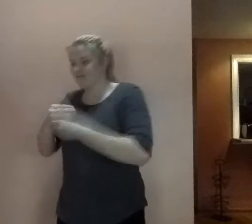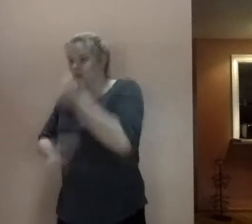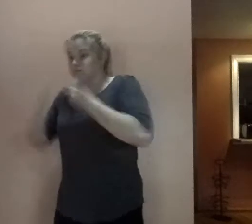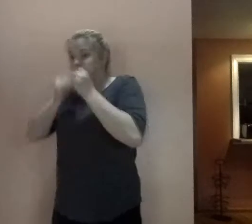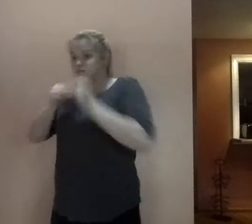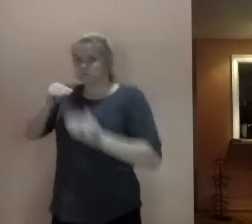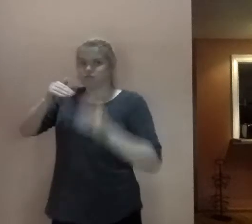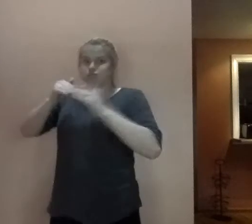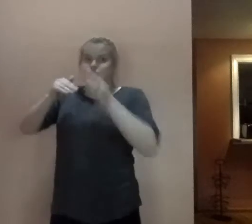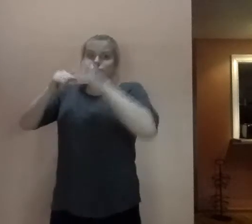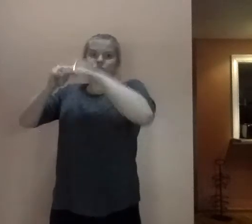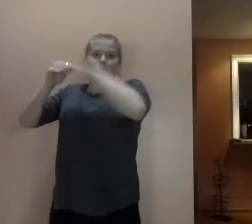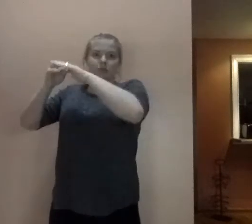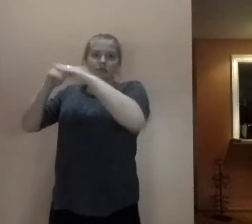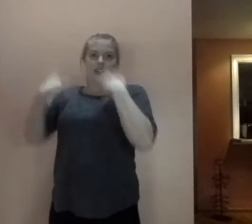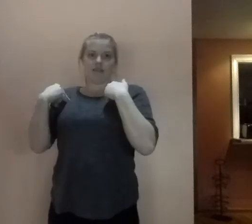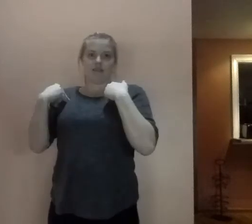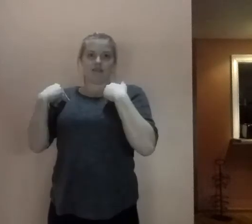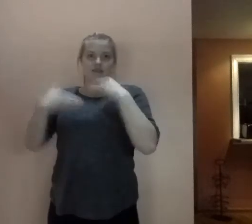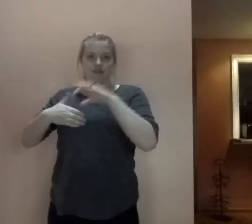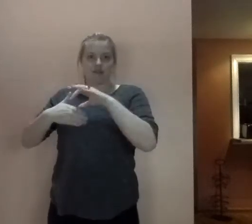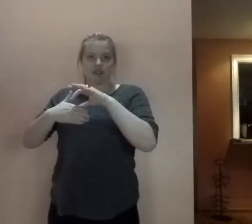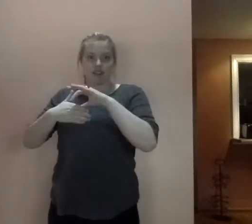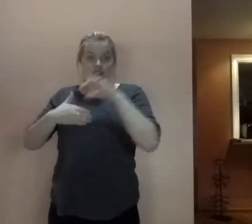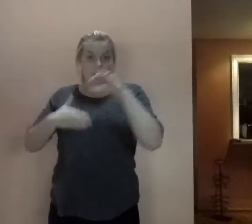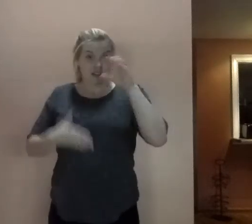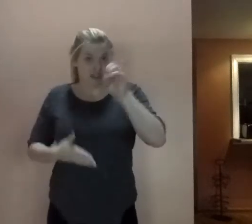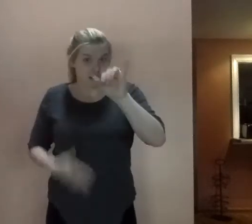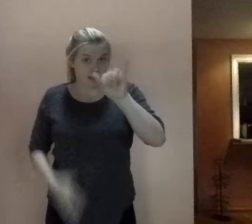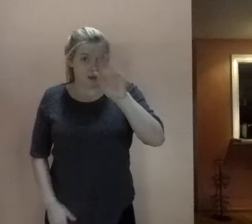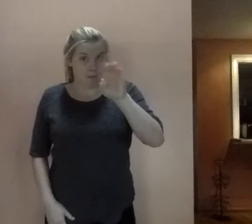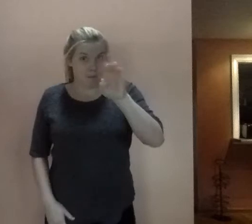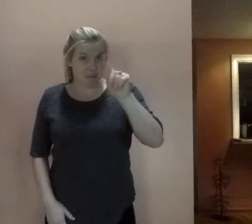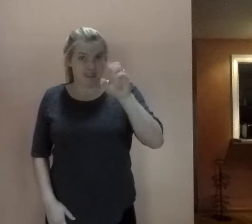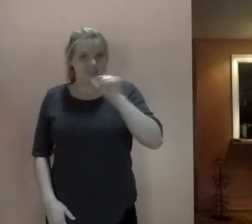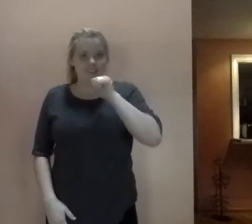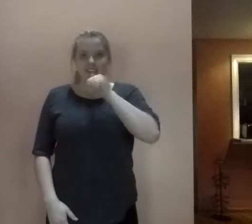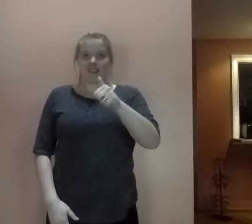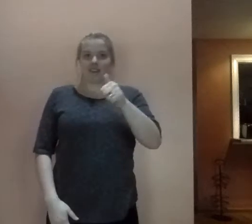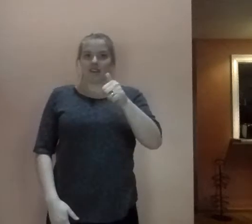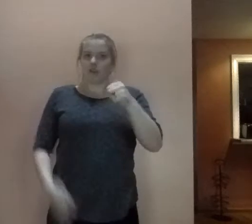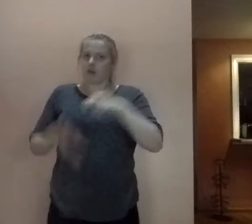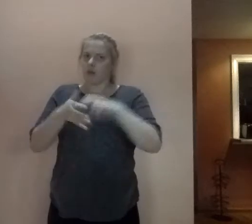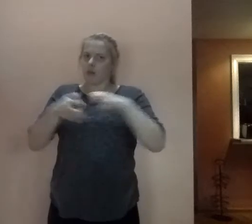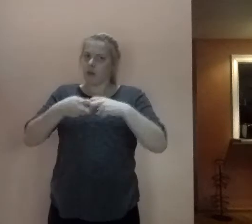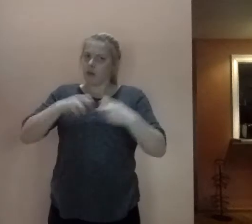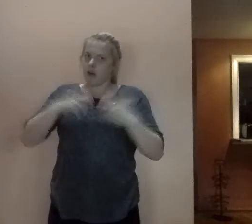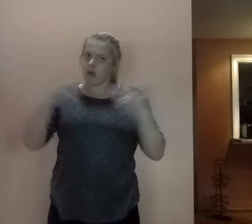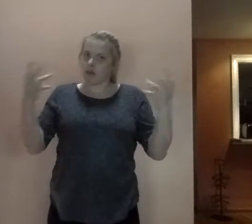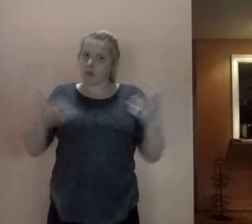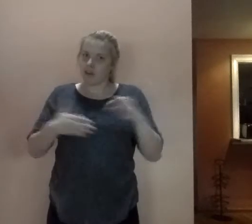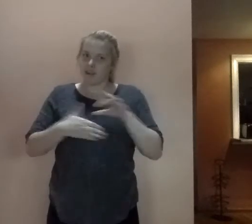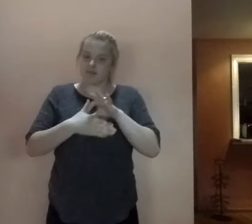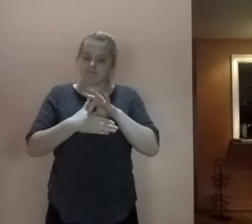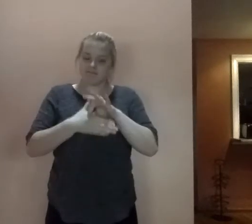they had. But meat was strongly correlated. Get that aha moment. The starches, the carbs are good for you. They're not bad for you. This idea